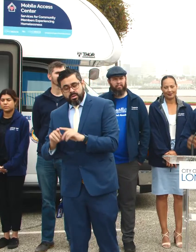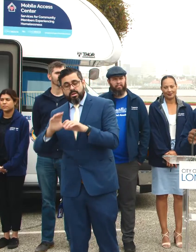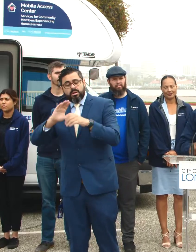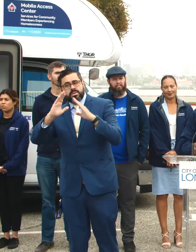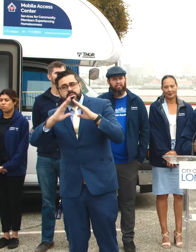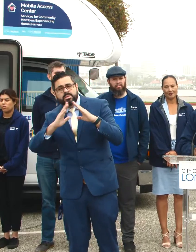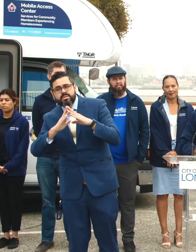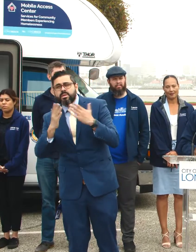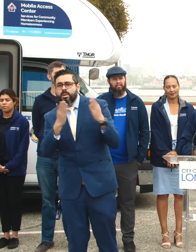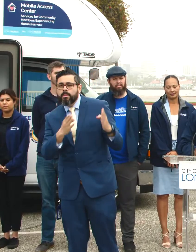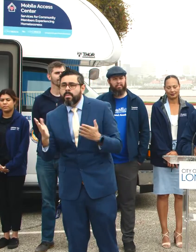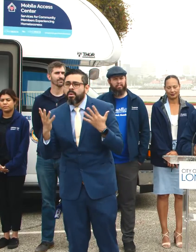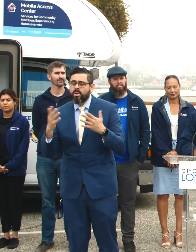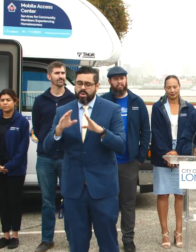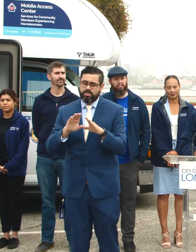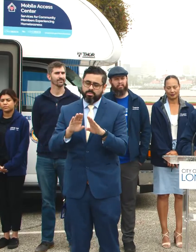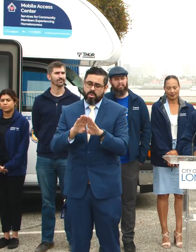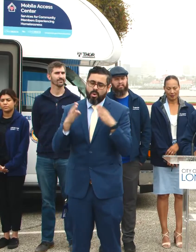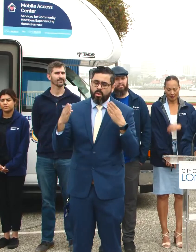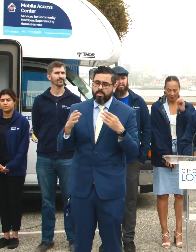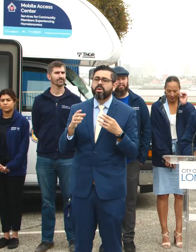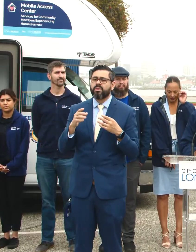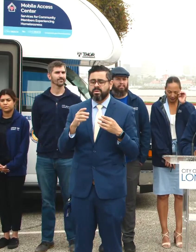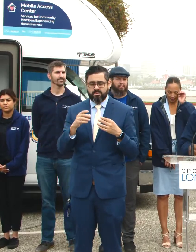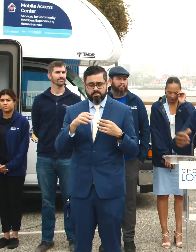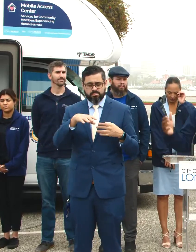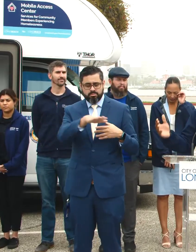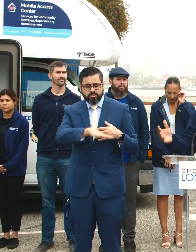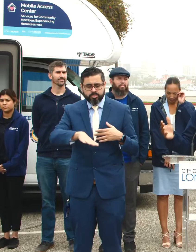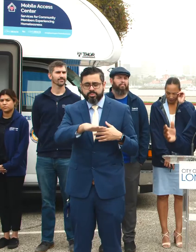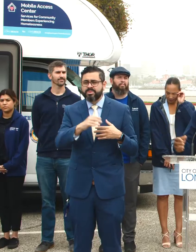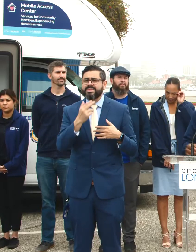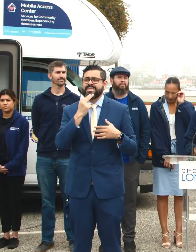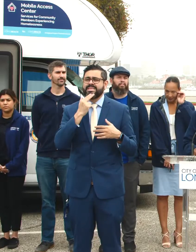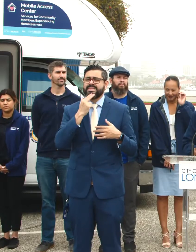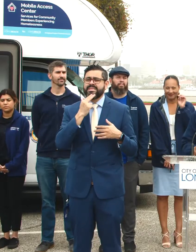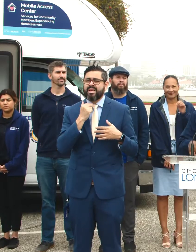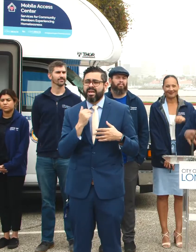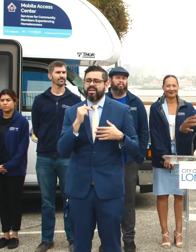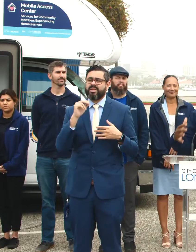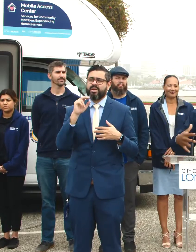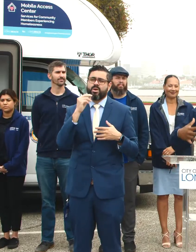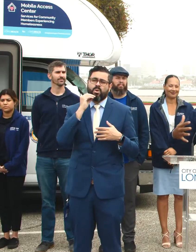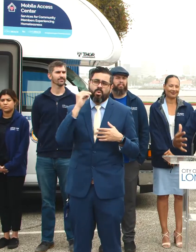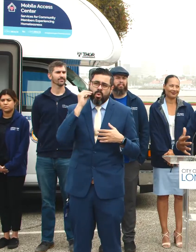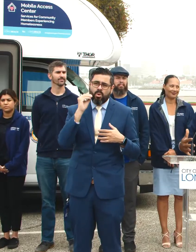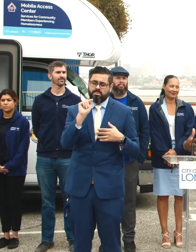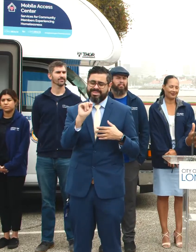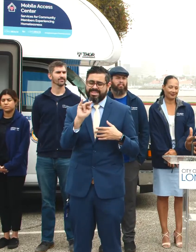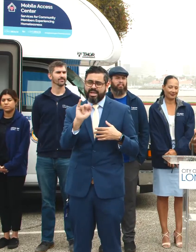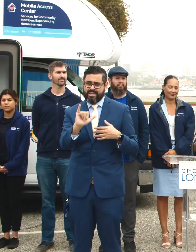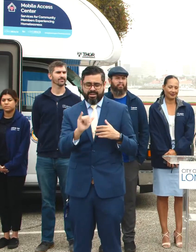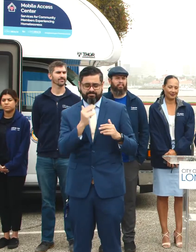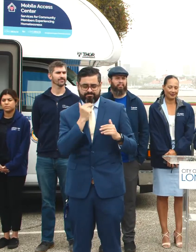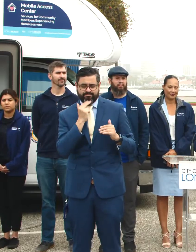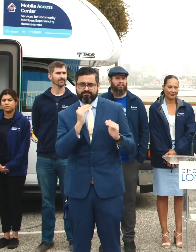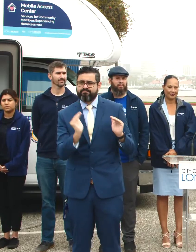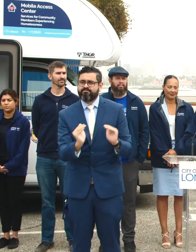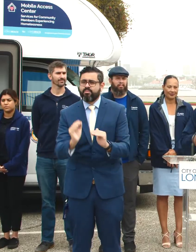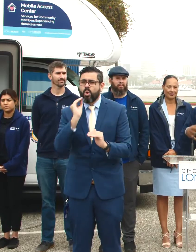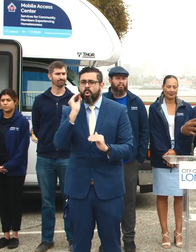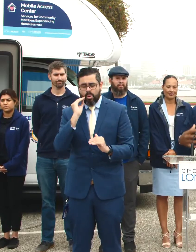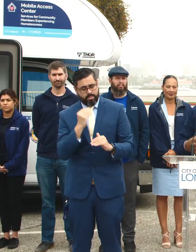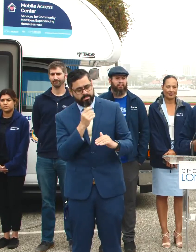plans to open 33 new modular non-congregate shelter units, tiny homes, to safely house people experiencing